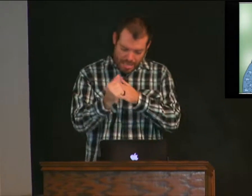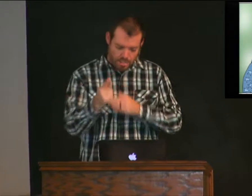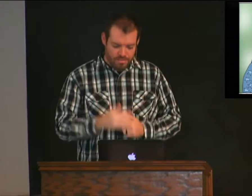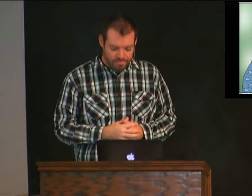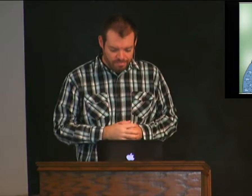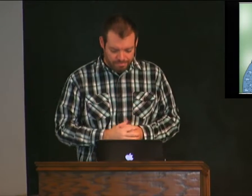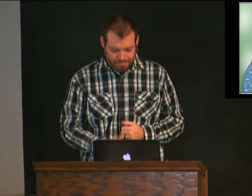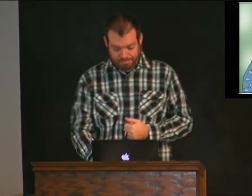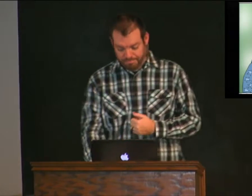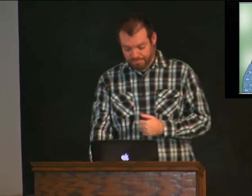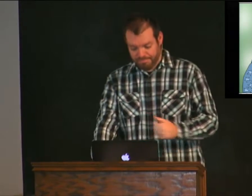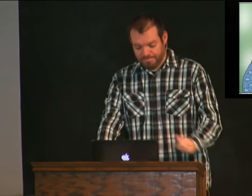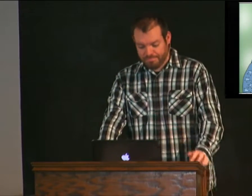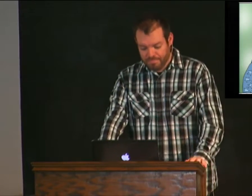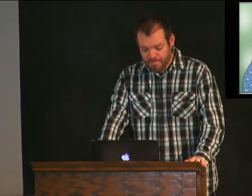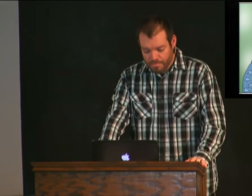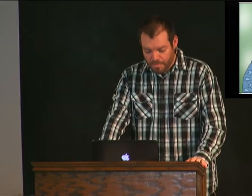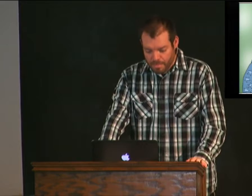Guide you.